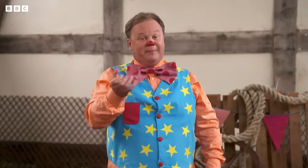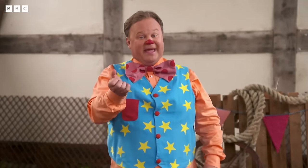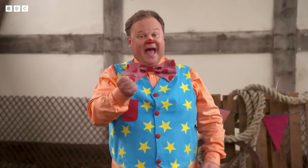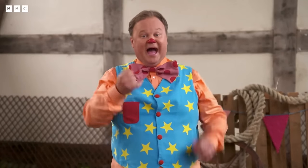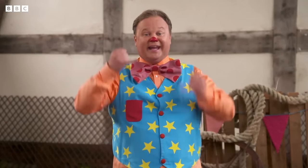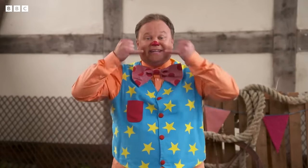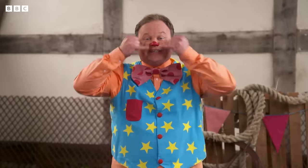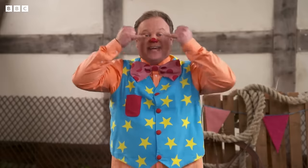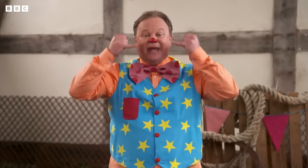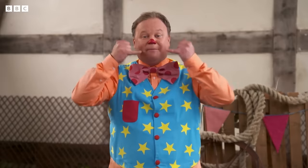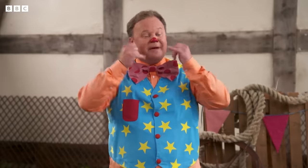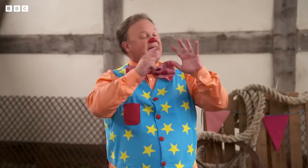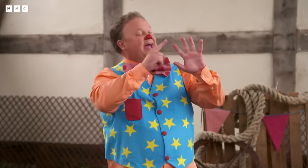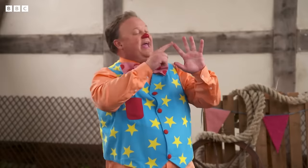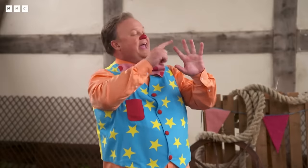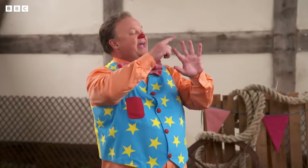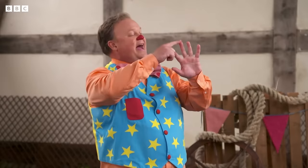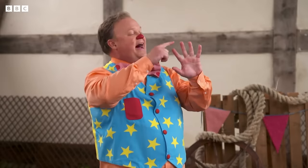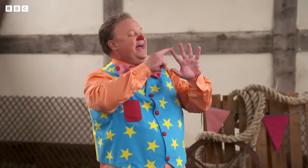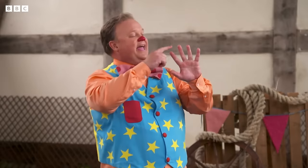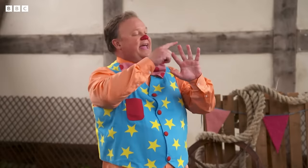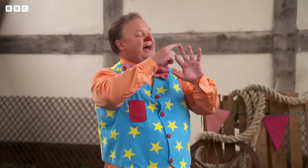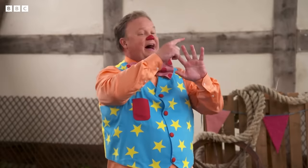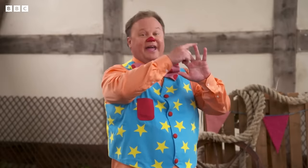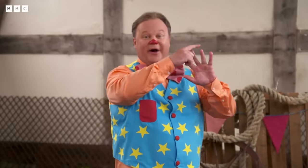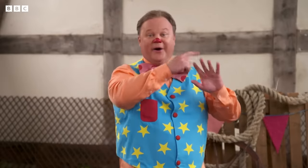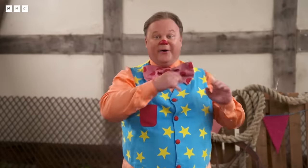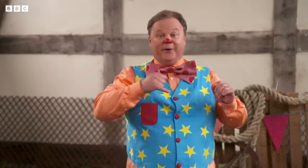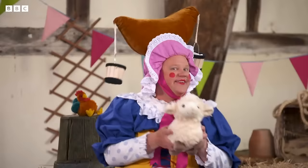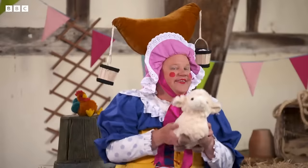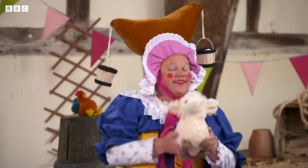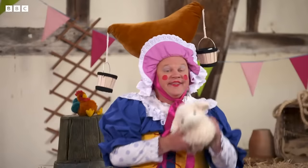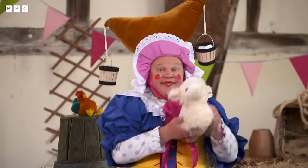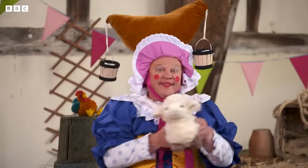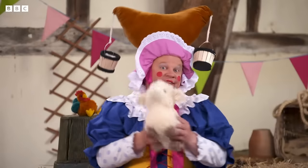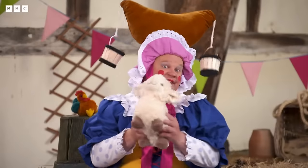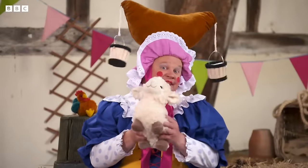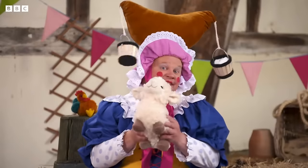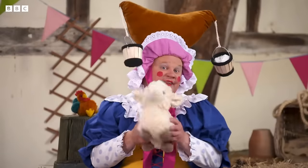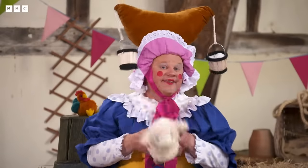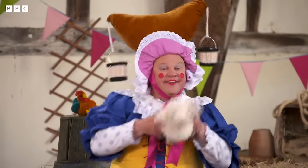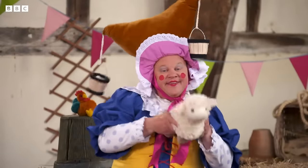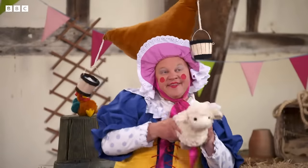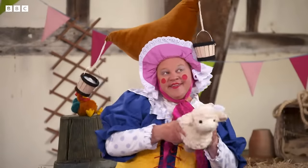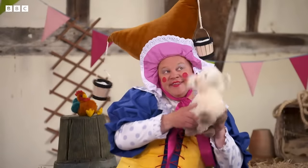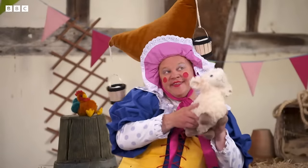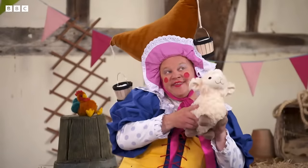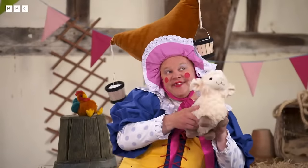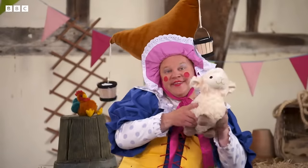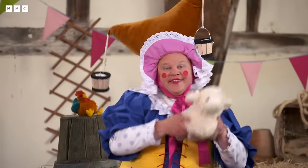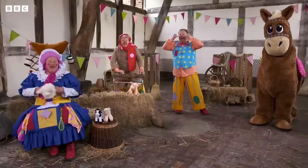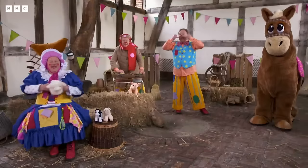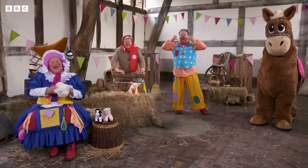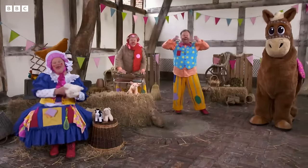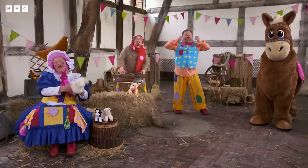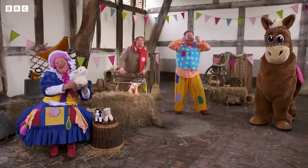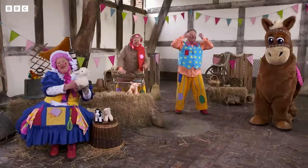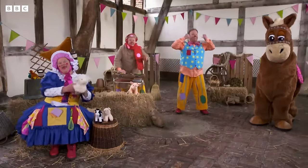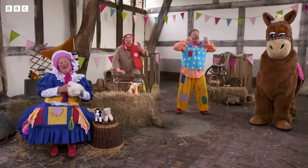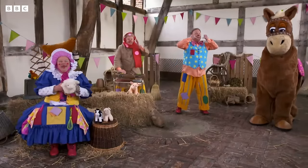he had a sheep, E-I-E-I-O. With a baa-baa here, a baa-baa there, here a bar,